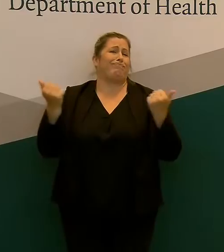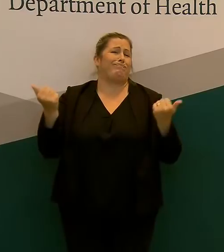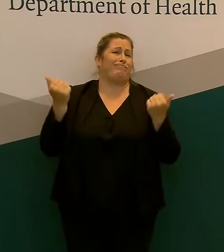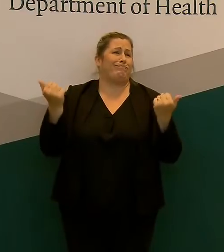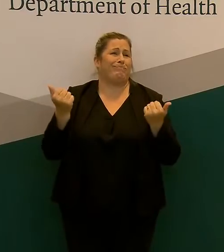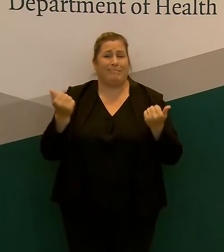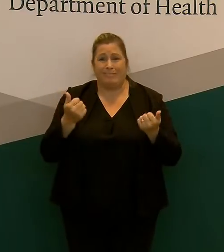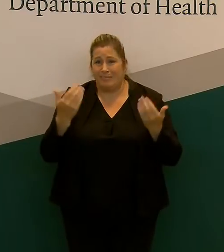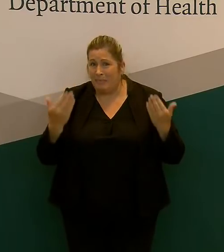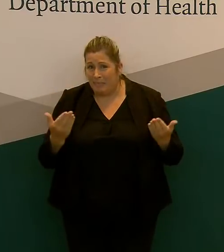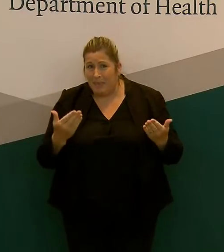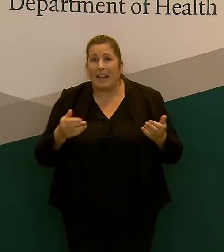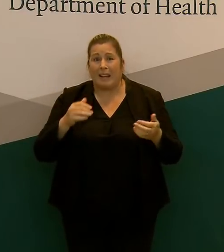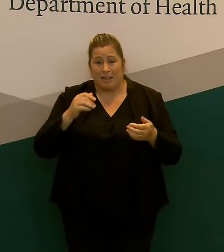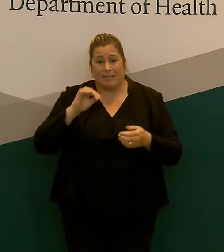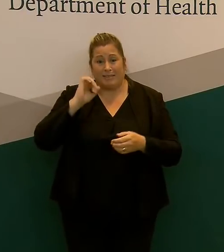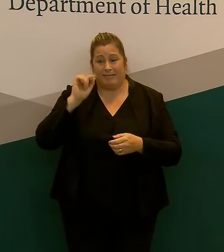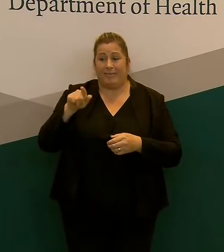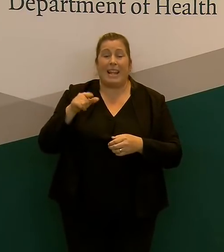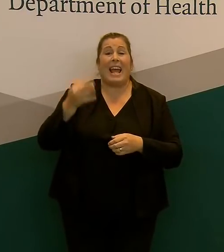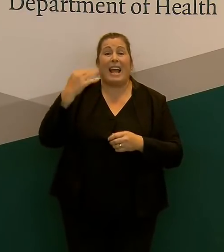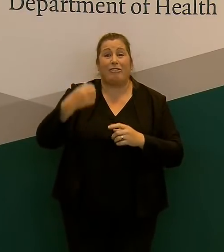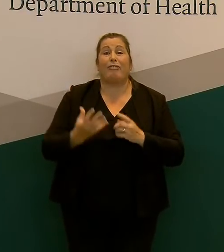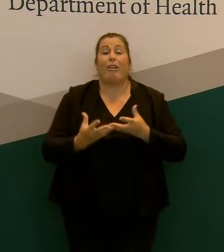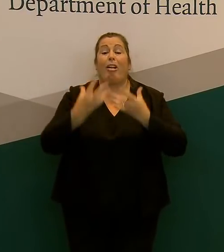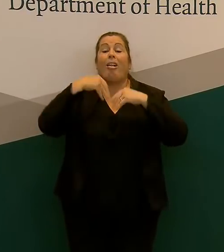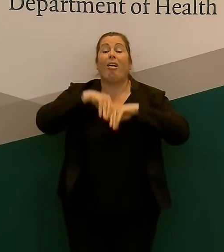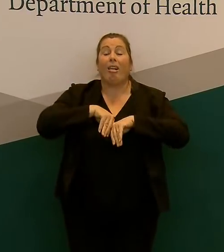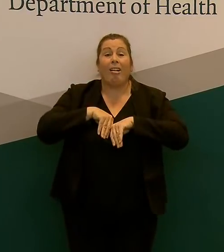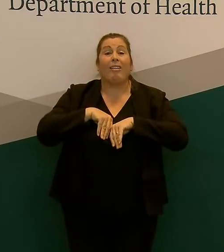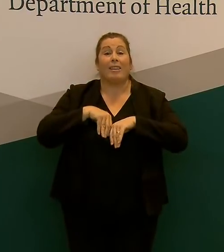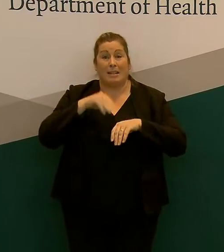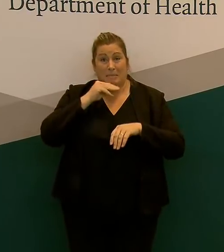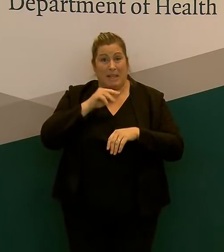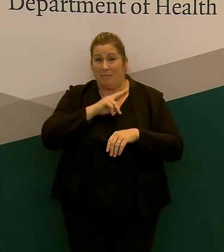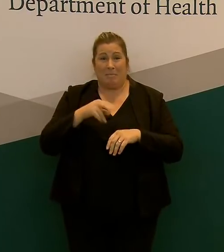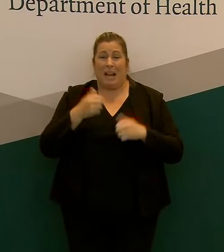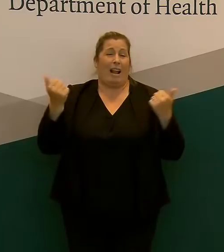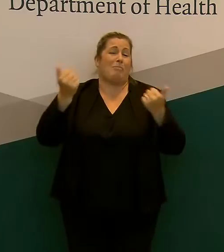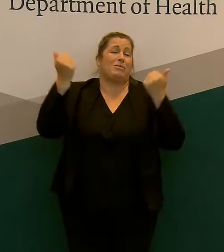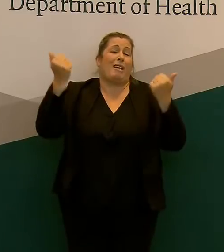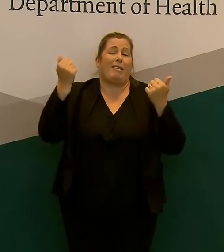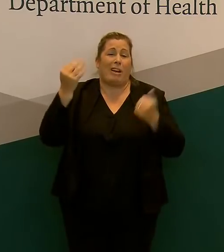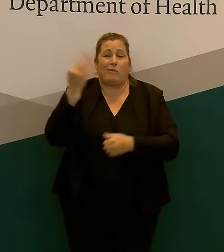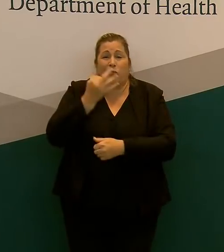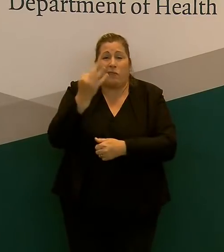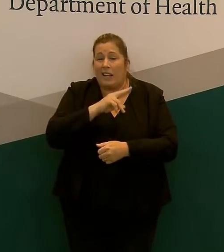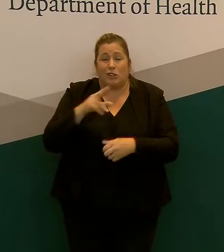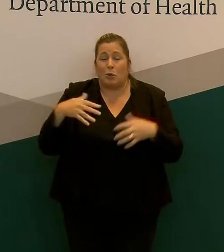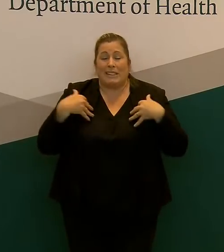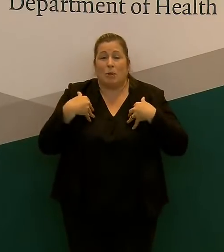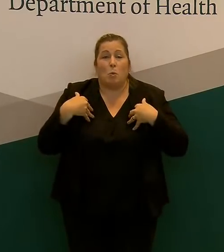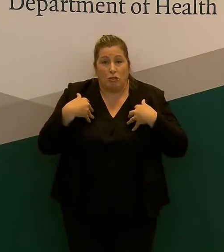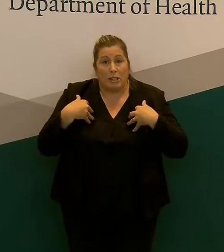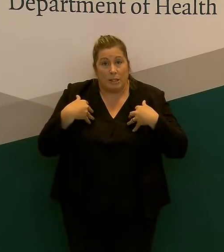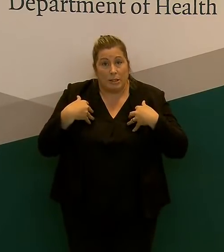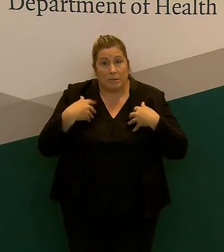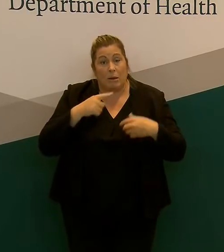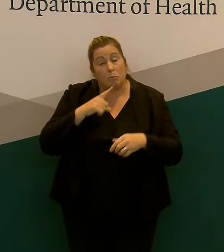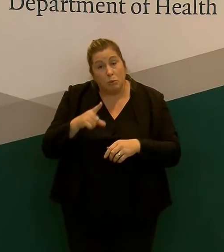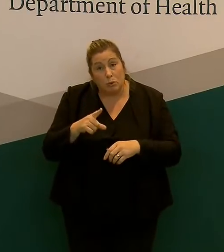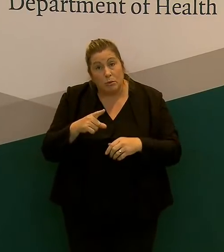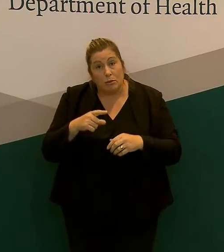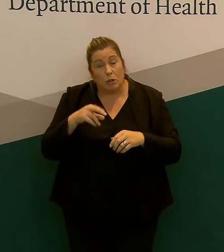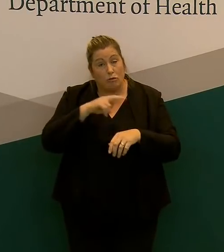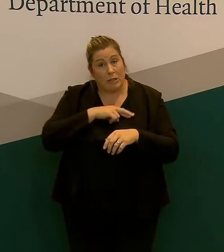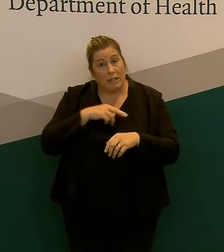because the likelihood of this infection representing a severe illness for me, I don't need to be too concerned about picking this infection up.